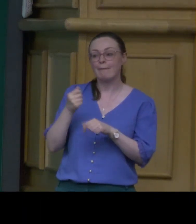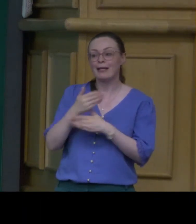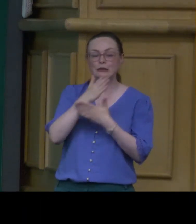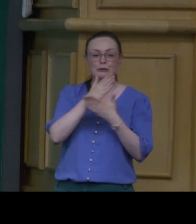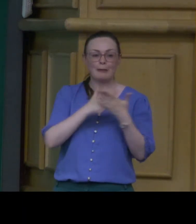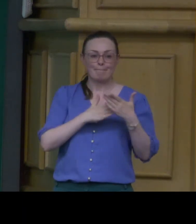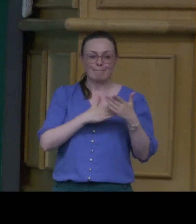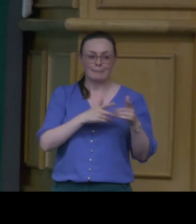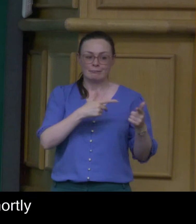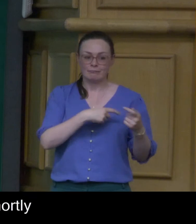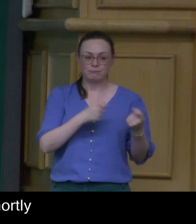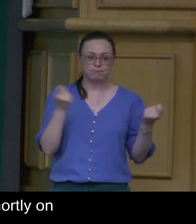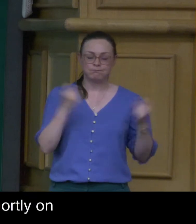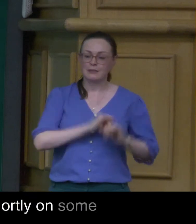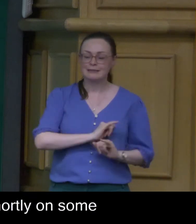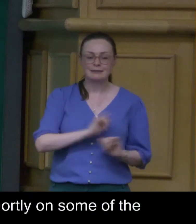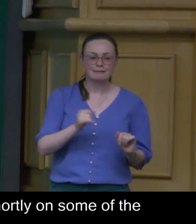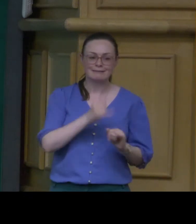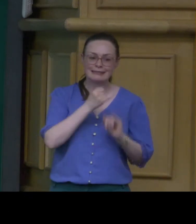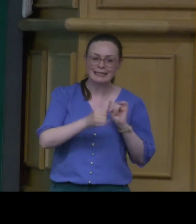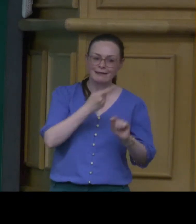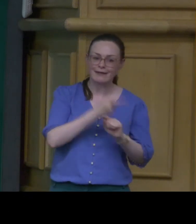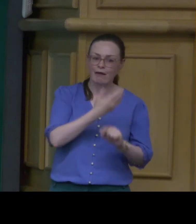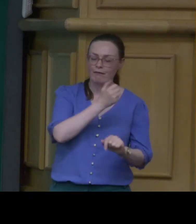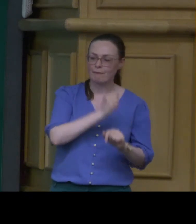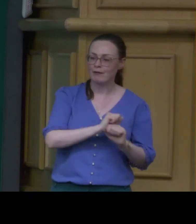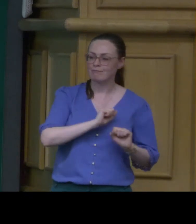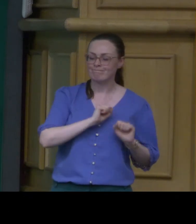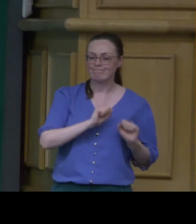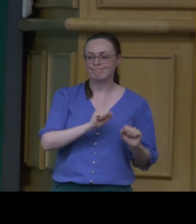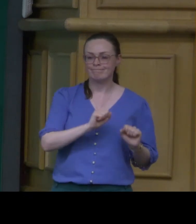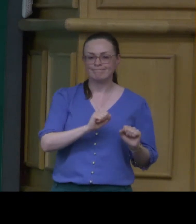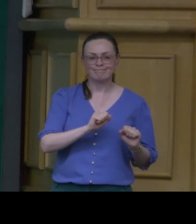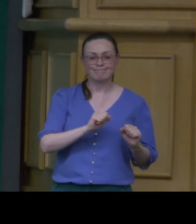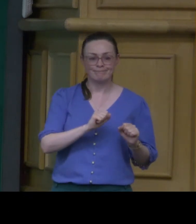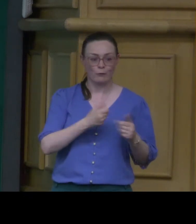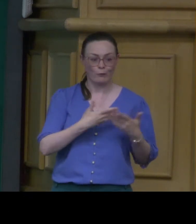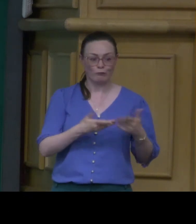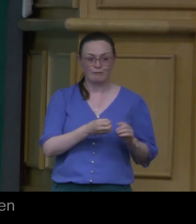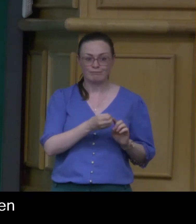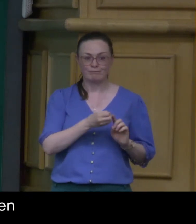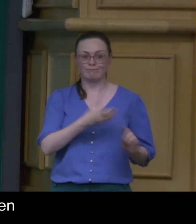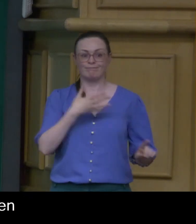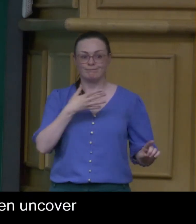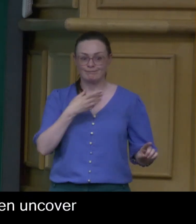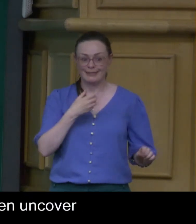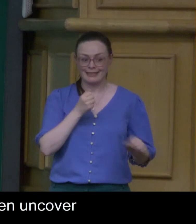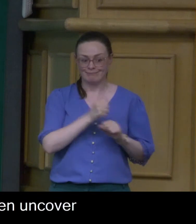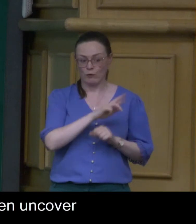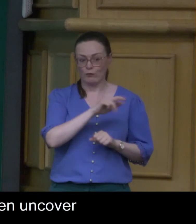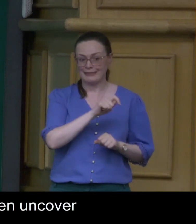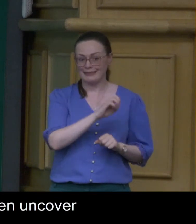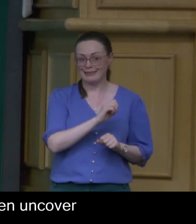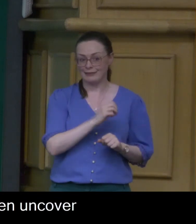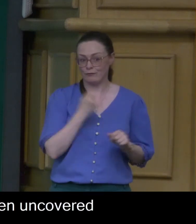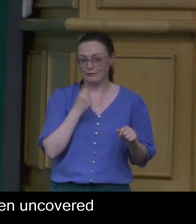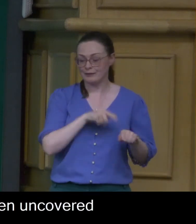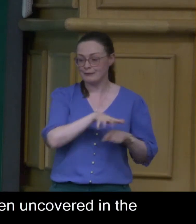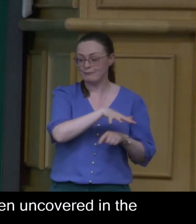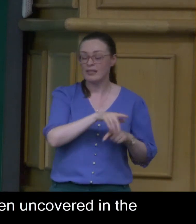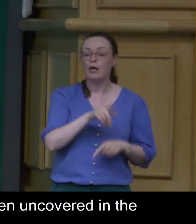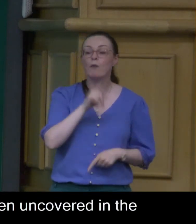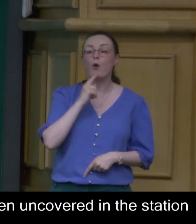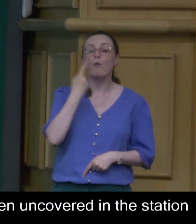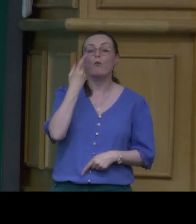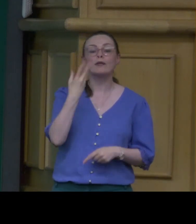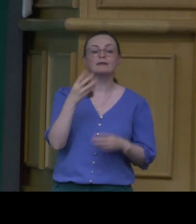the absolutely scandalous details of what's been uncovered in the station. But just one